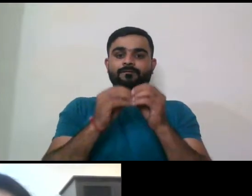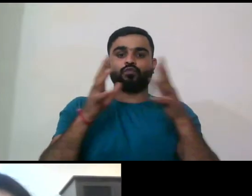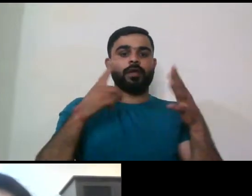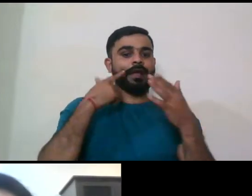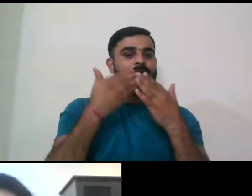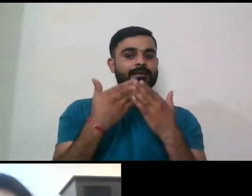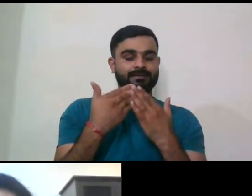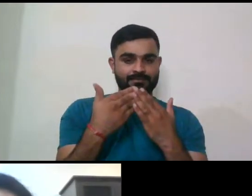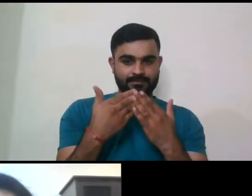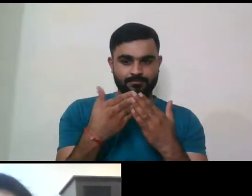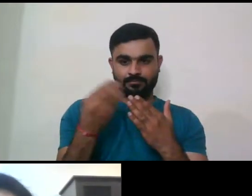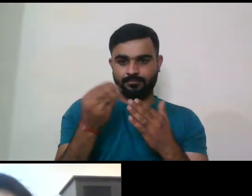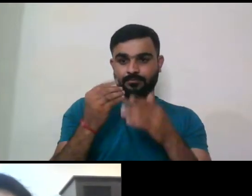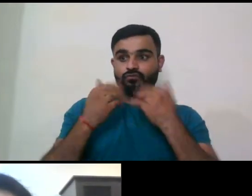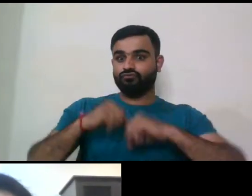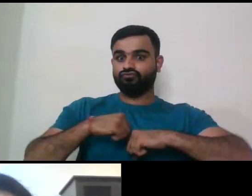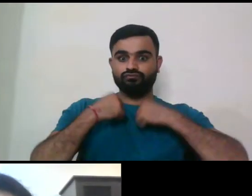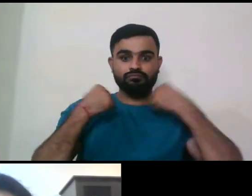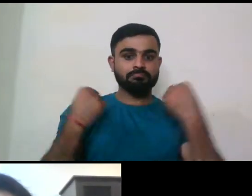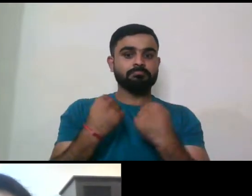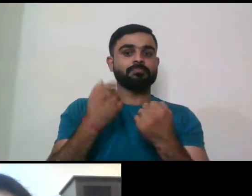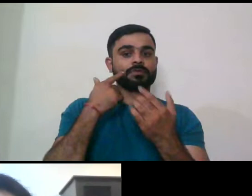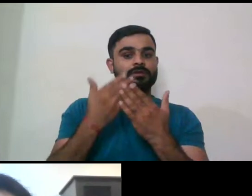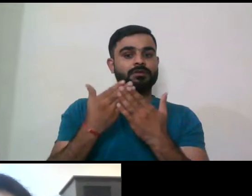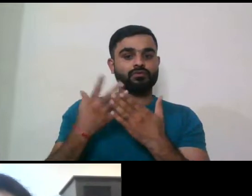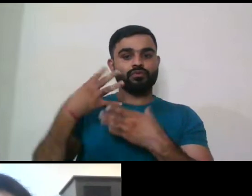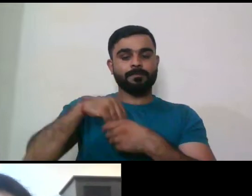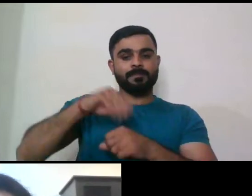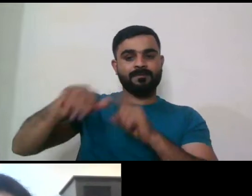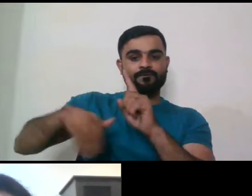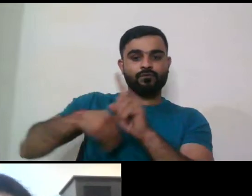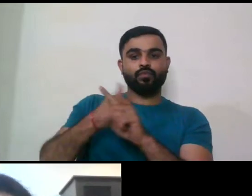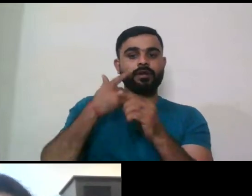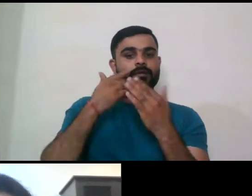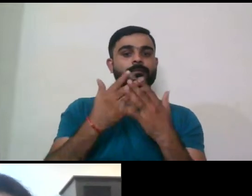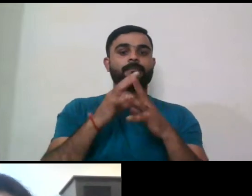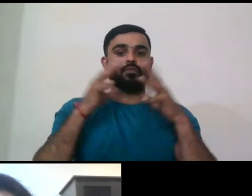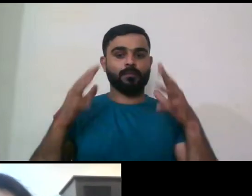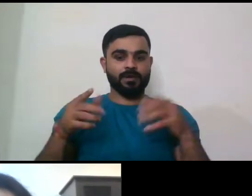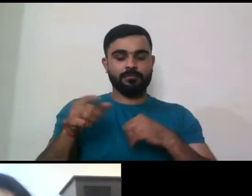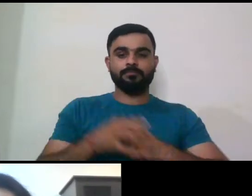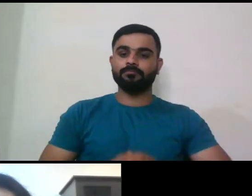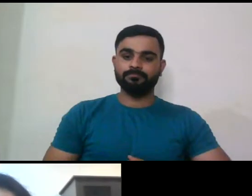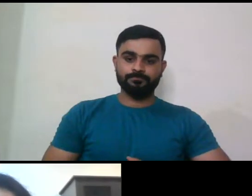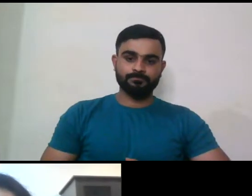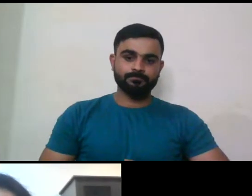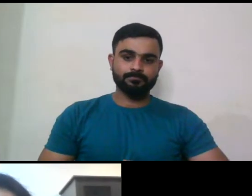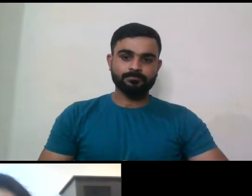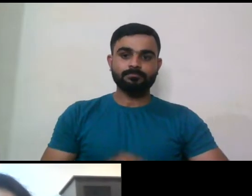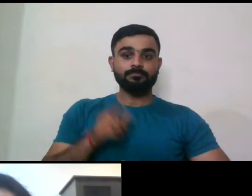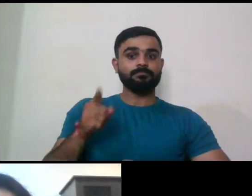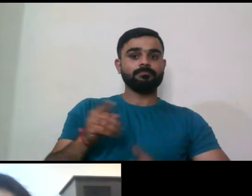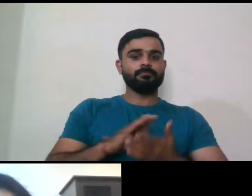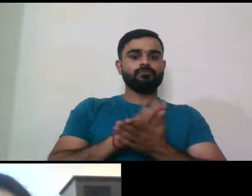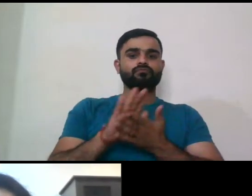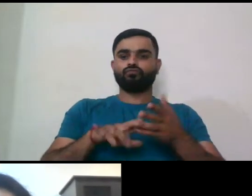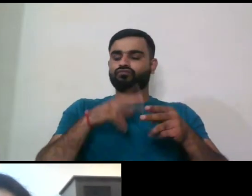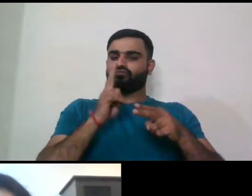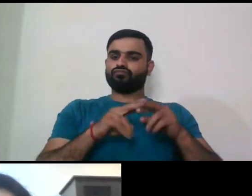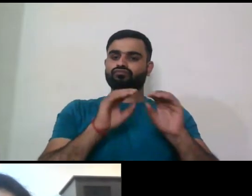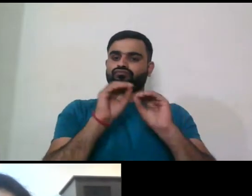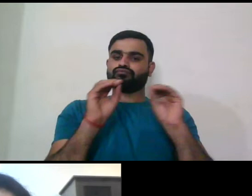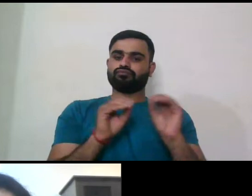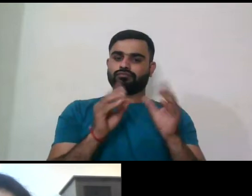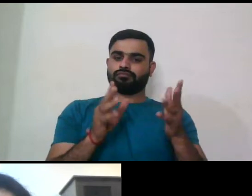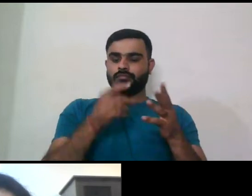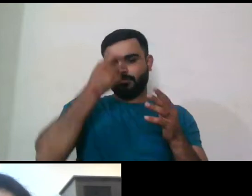institution. Some of the strengths of the institution come from the fact that it's a large institution. There's no certainty as to these